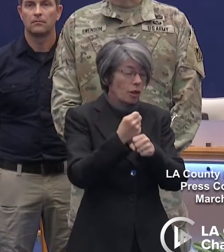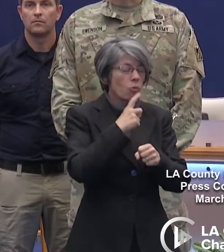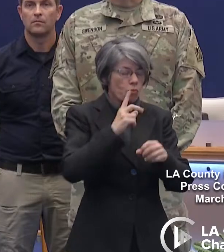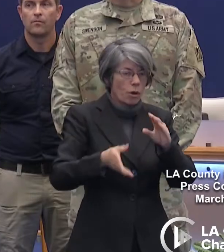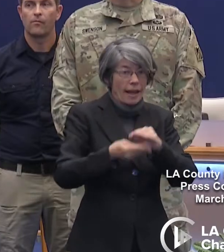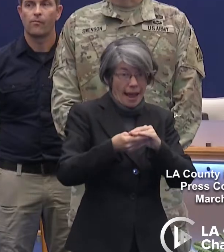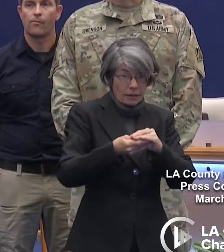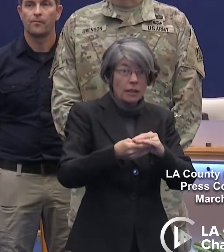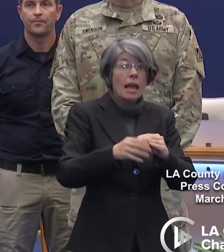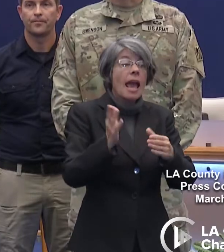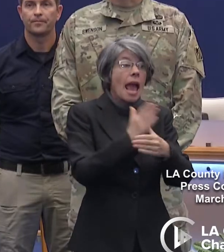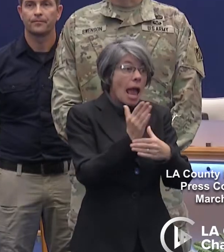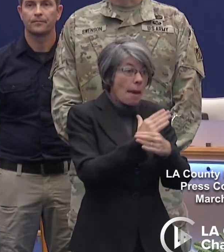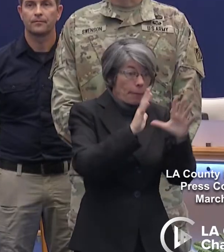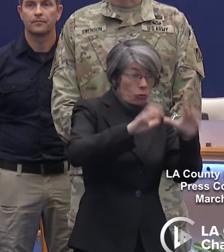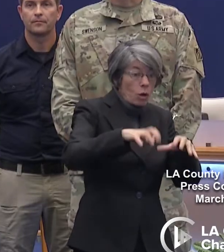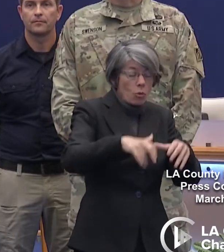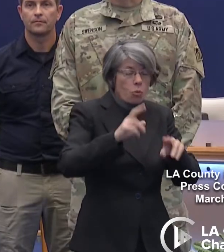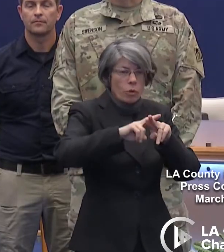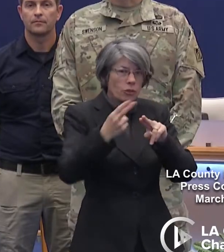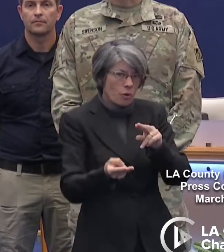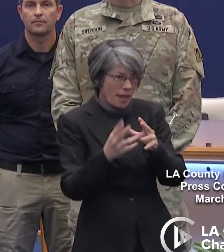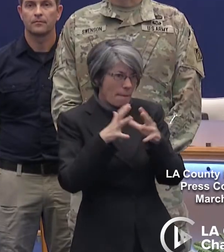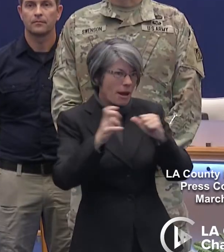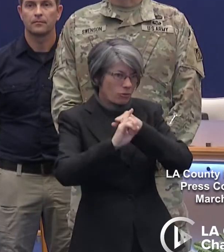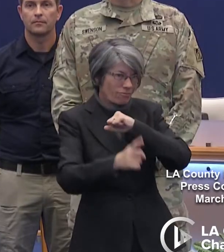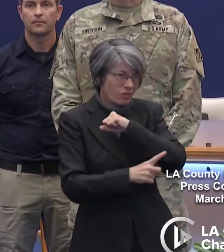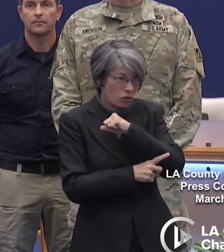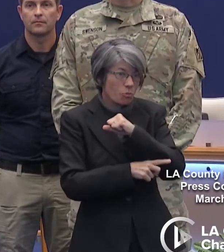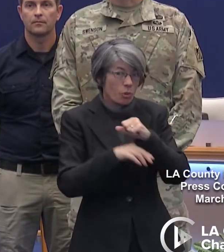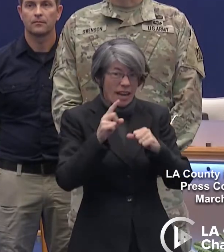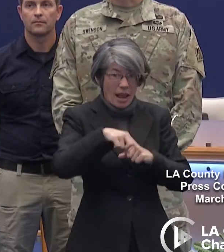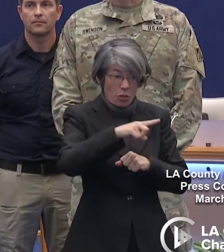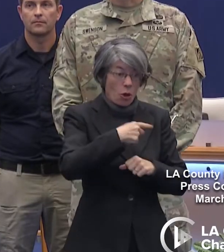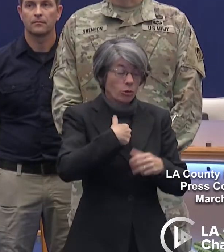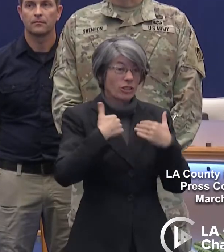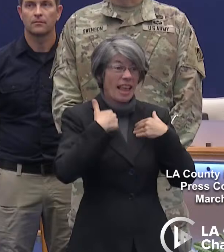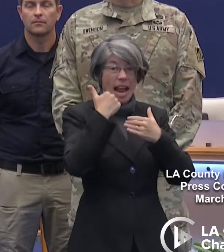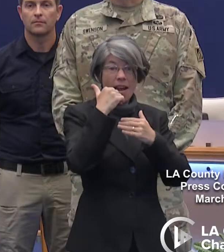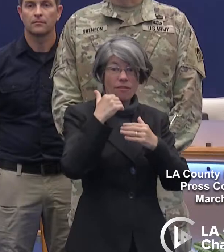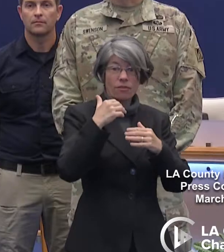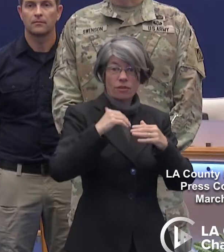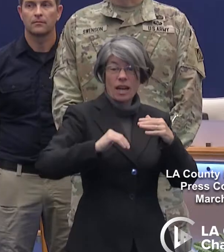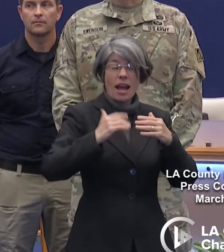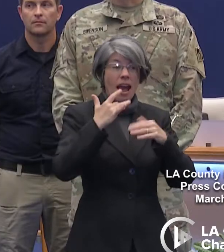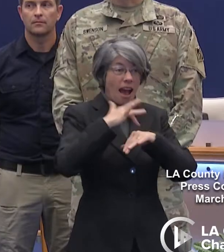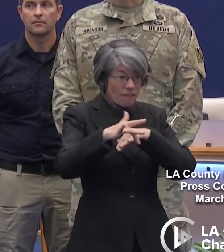into it. In between storms, we're reducing the amount of debris in the debris basins so that they have capacity